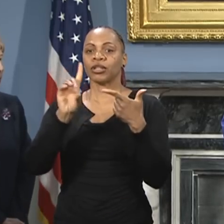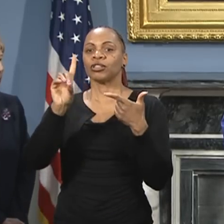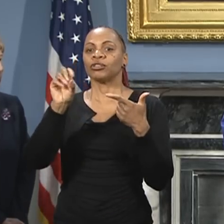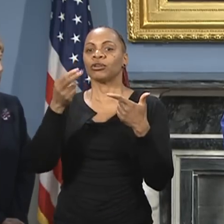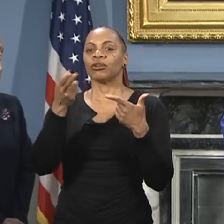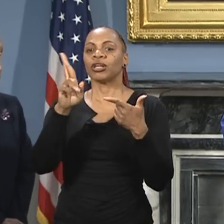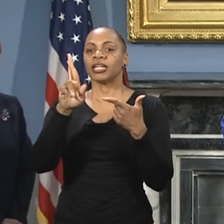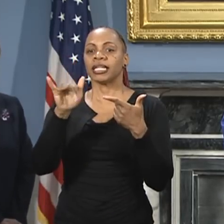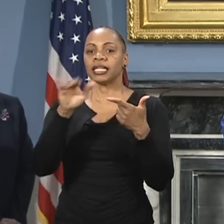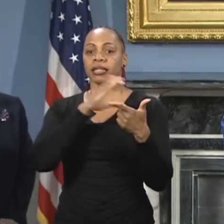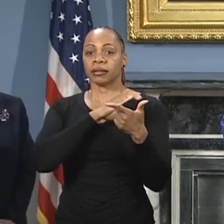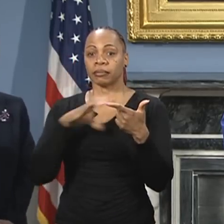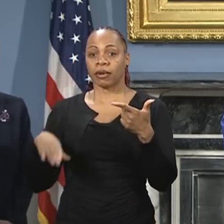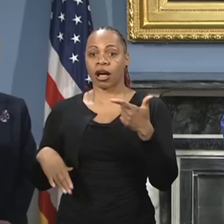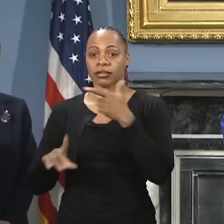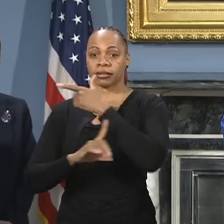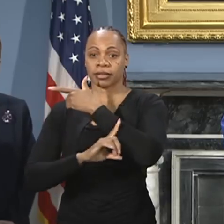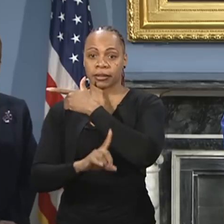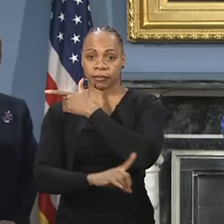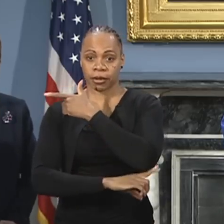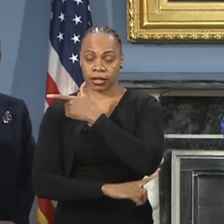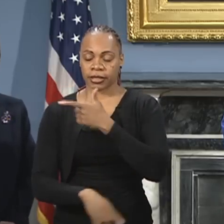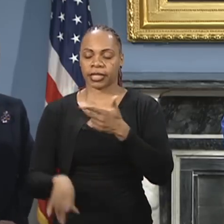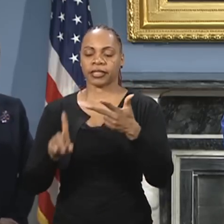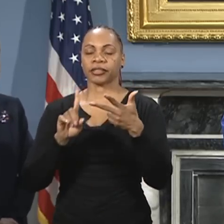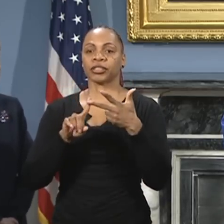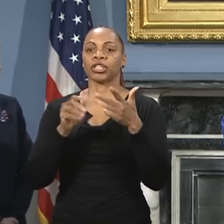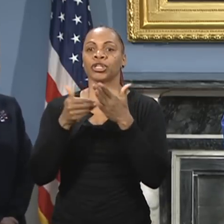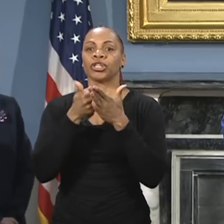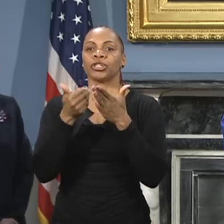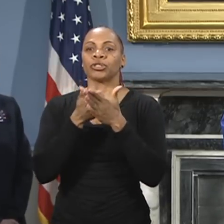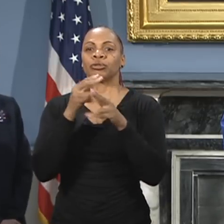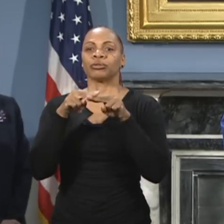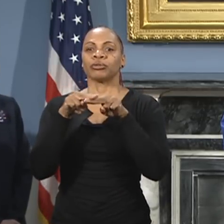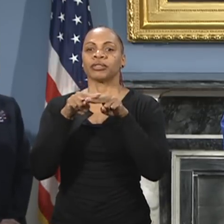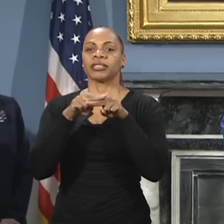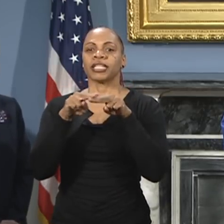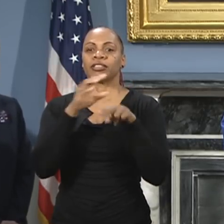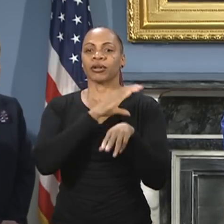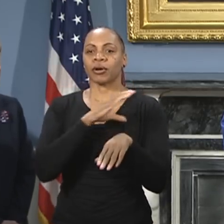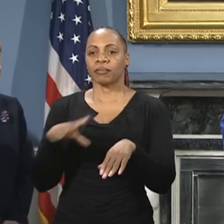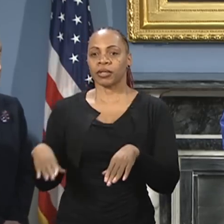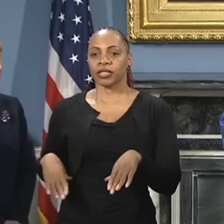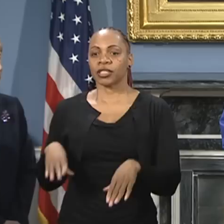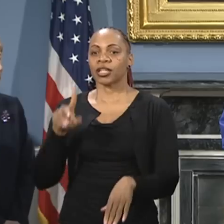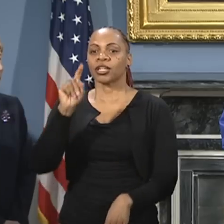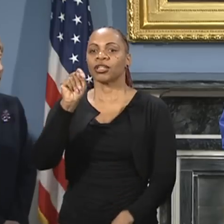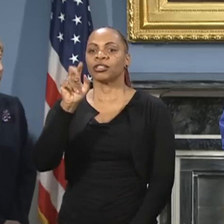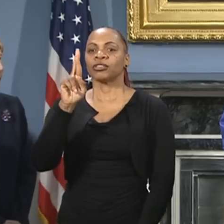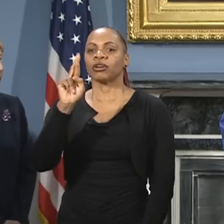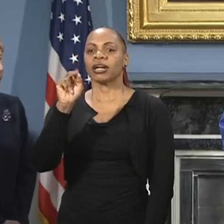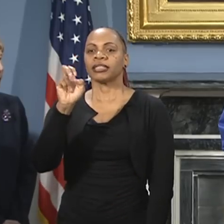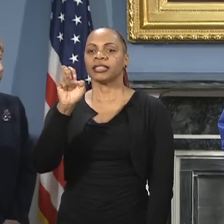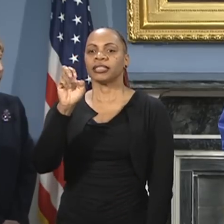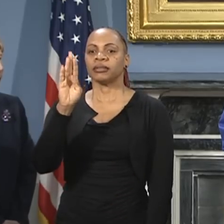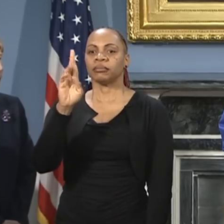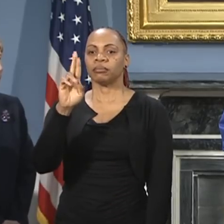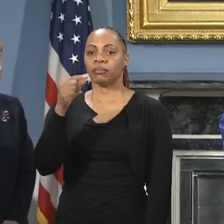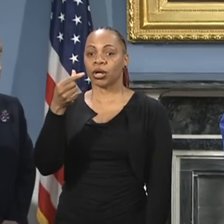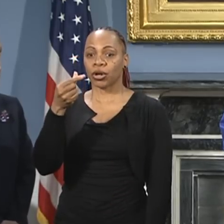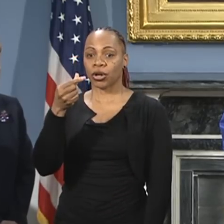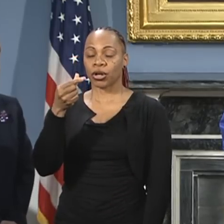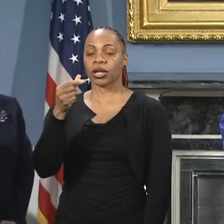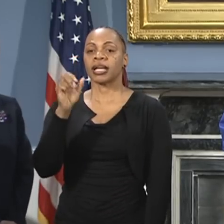of the Department of Sanitation, our new Transportation Commissioner, Polly Trottenberg, Sal Casano, our Fire